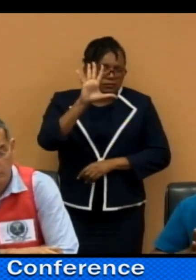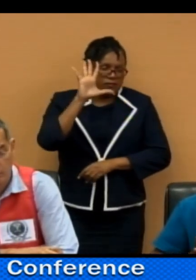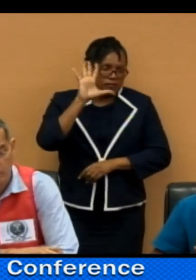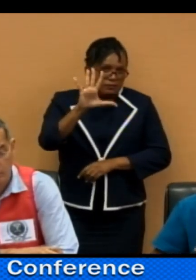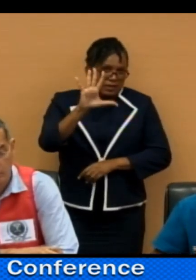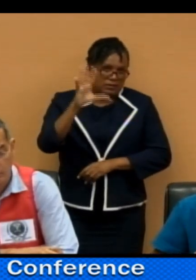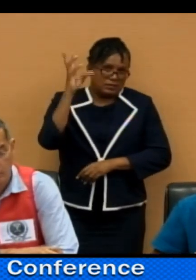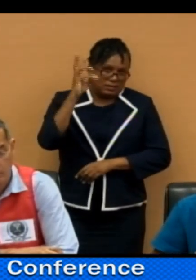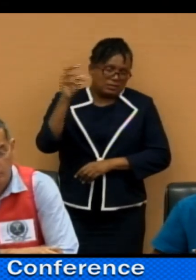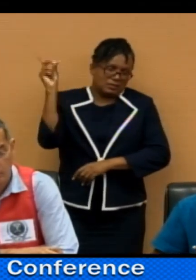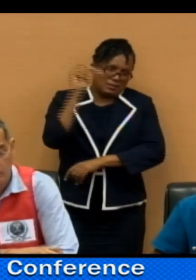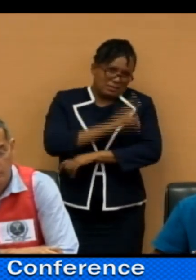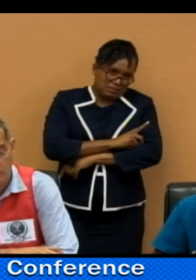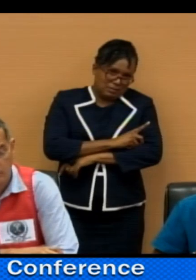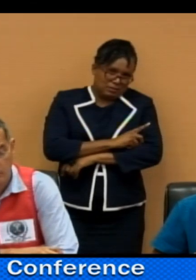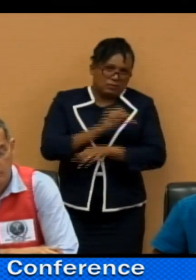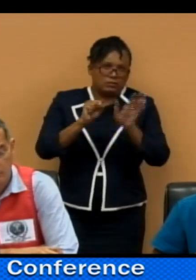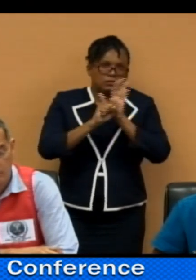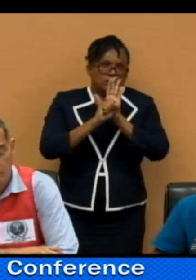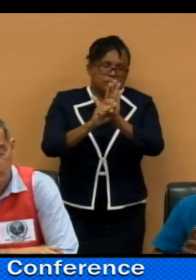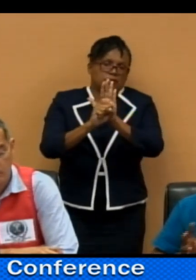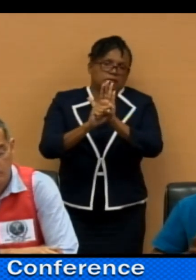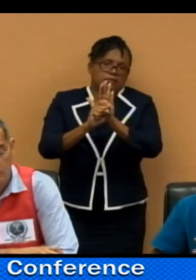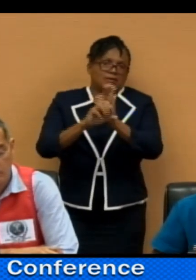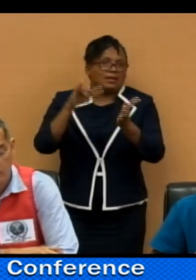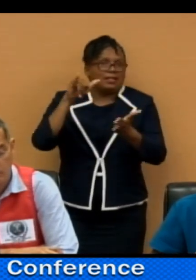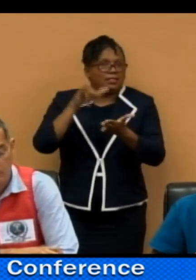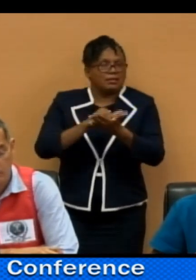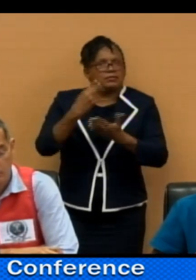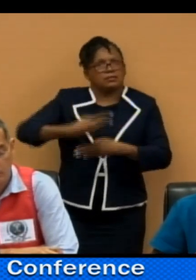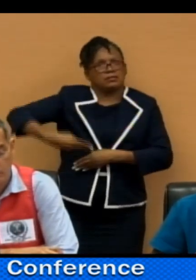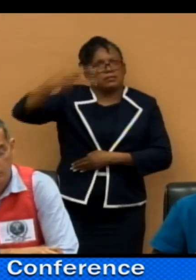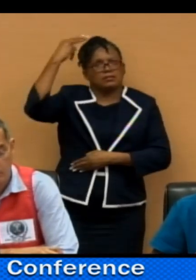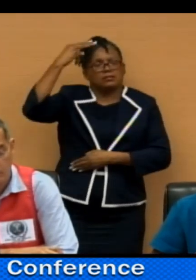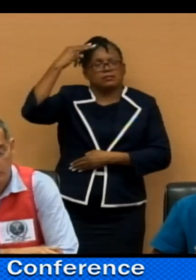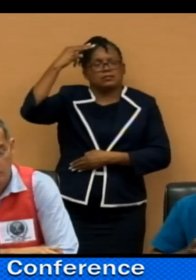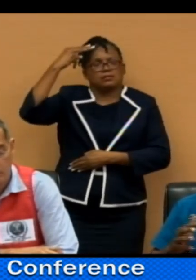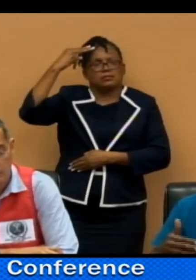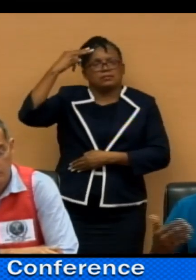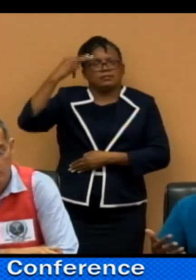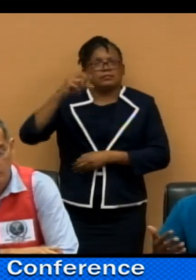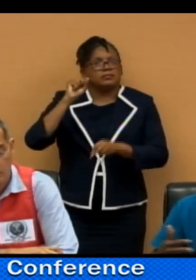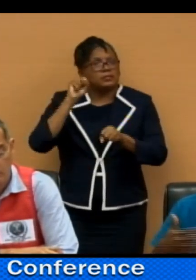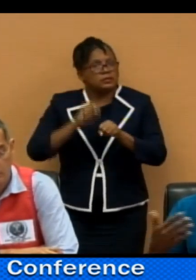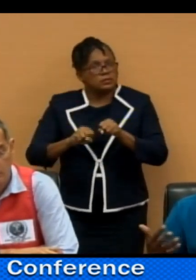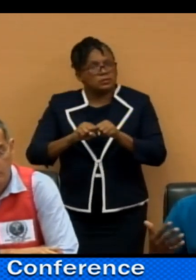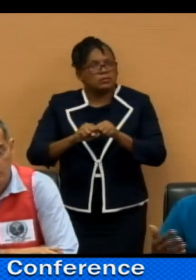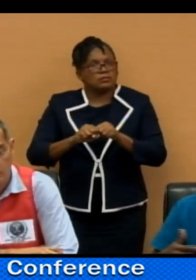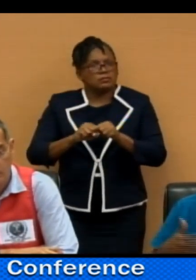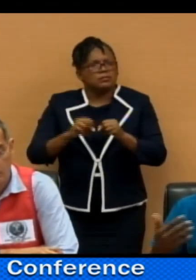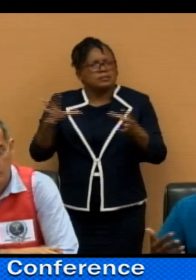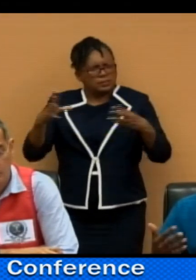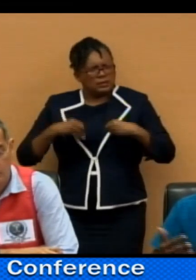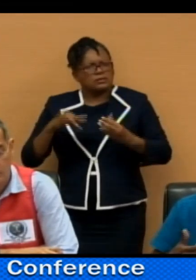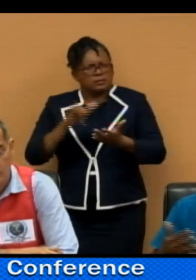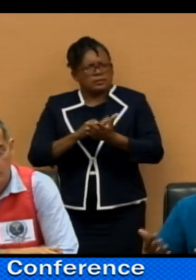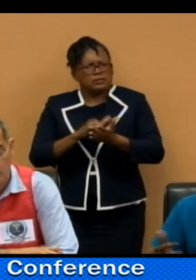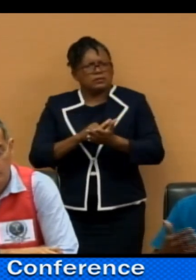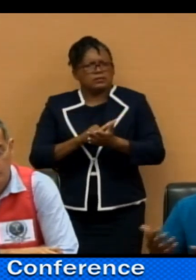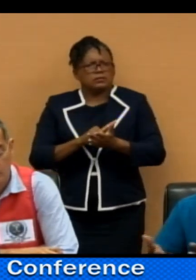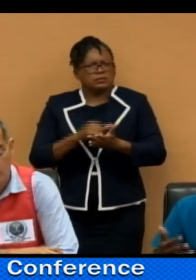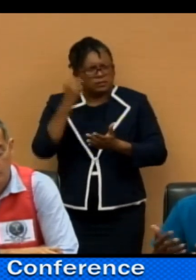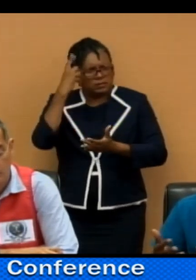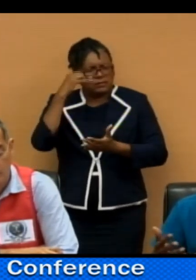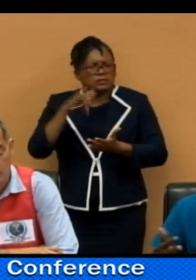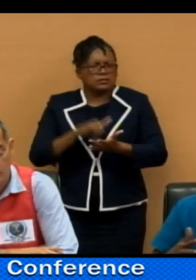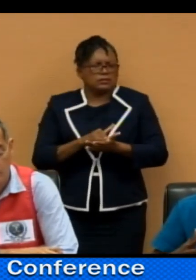approximately 5 and 6 days of symptoms, and that's the highest. And so take that in mind as we science develop. We're going to change, of